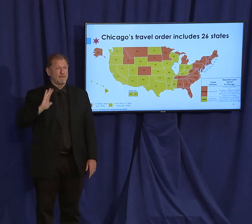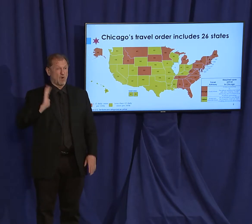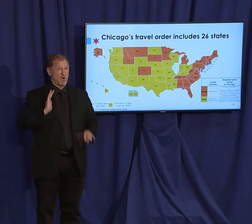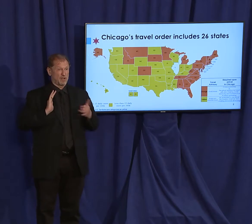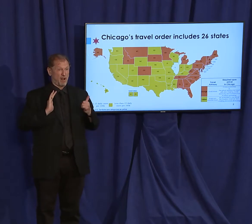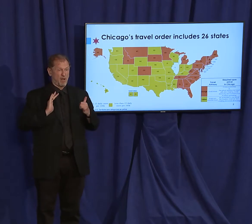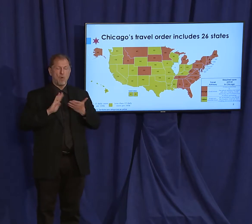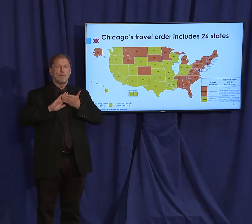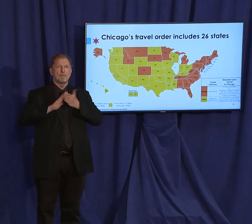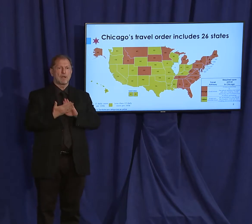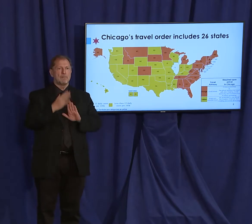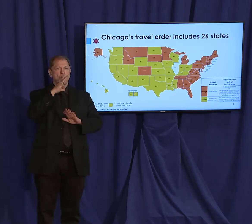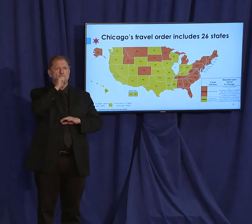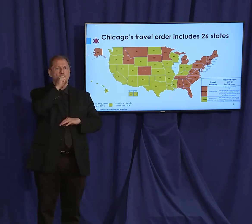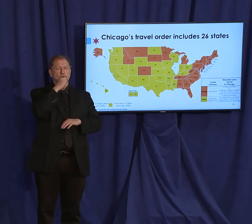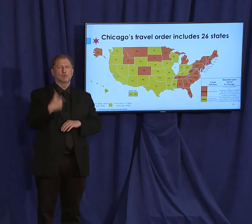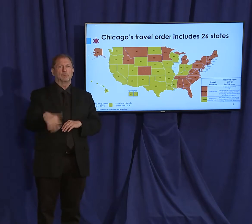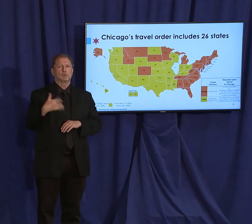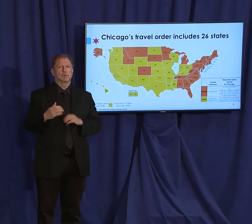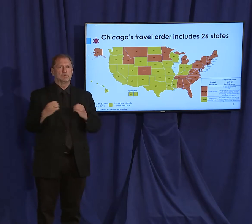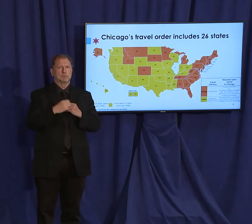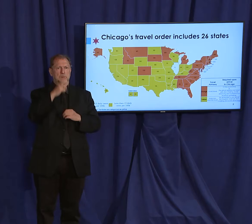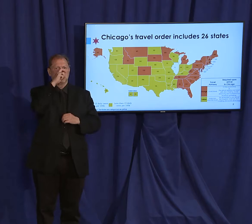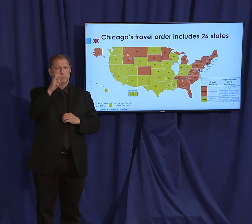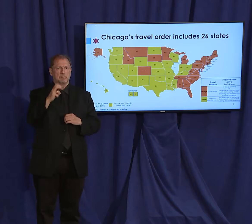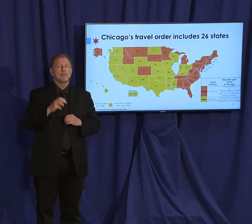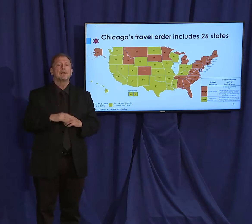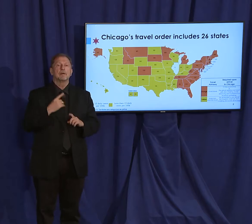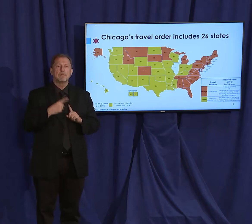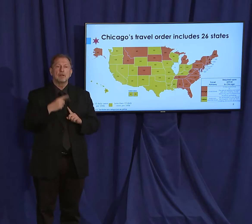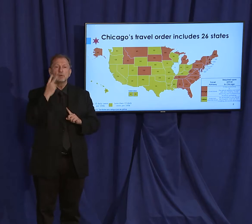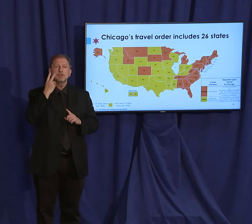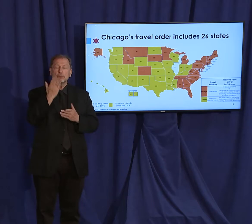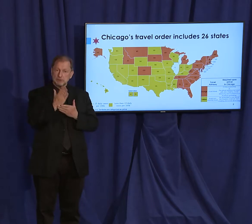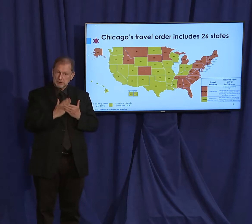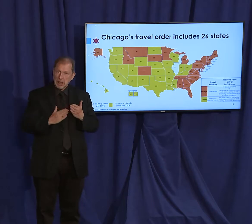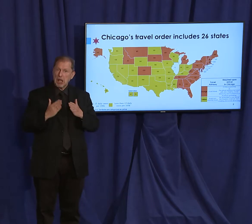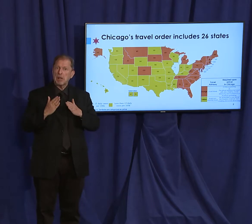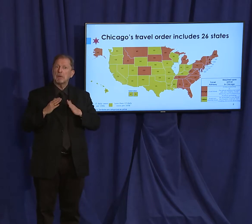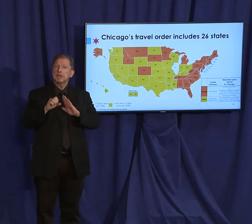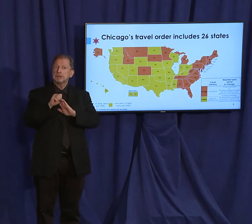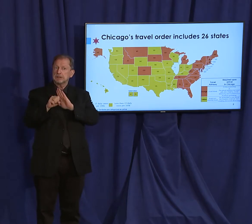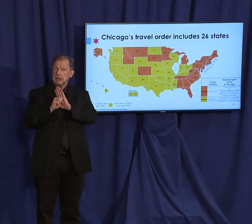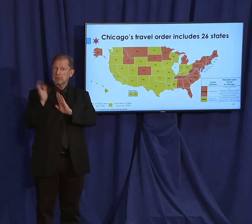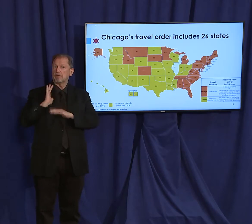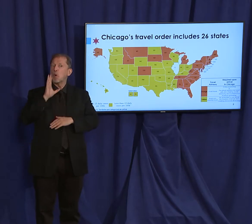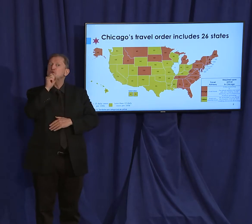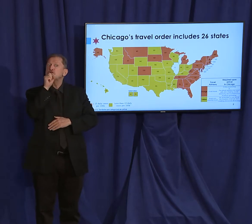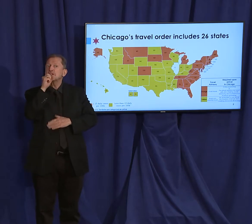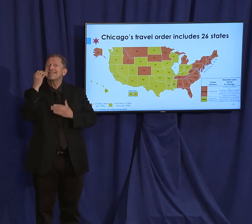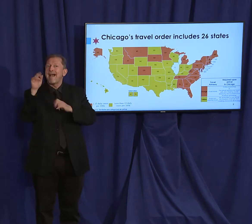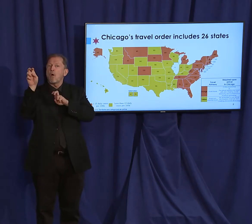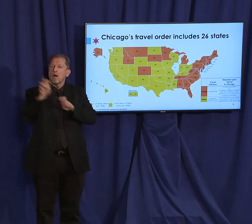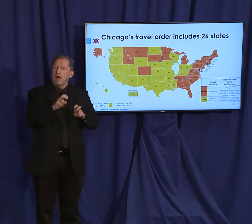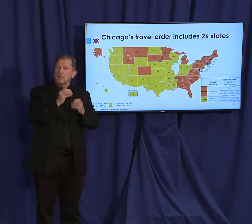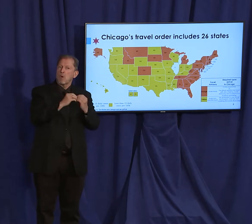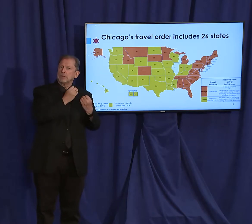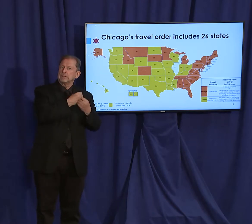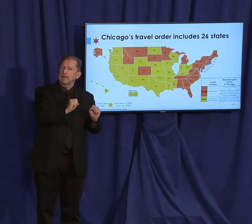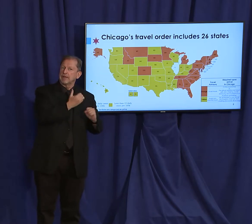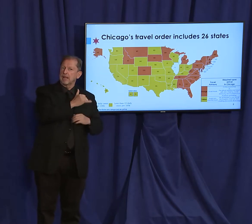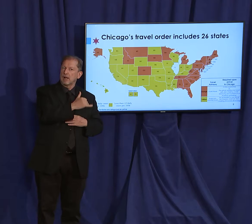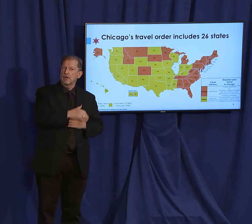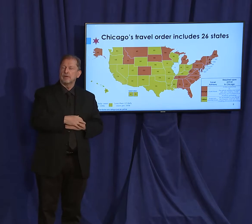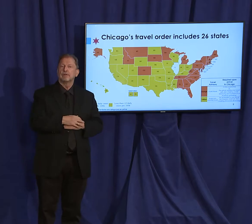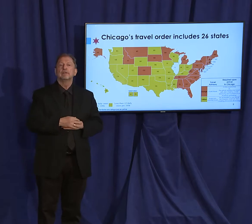us and where we're seeing some more concern. We've also seen a number of states improve and move from that orange into the yellow tier. That includes